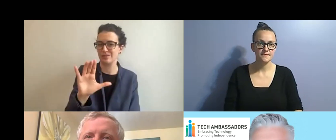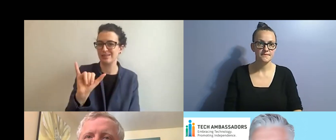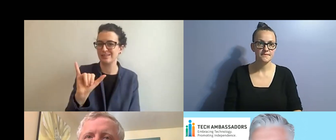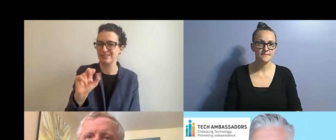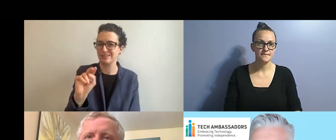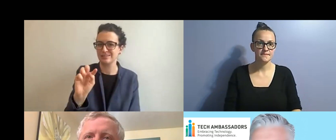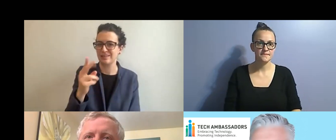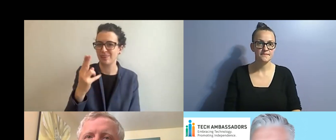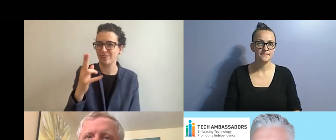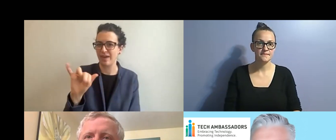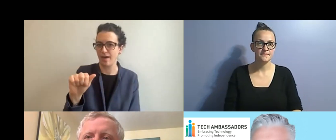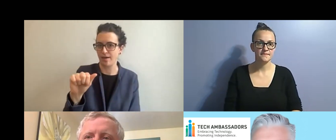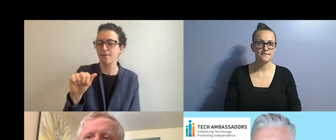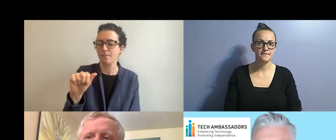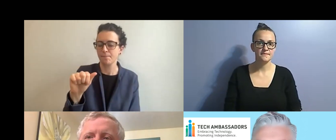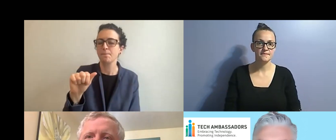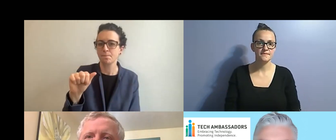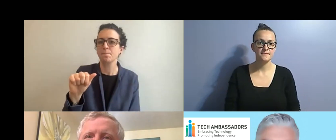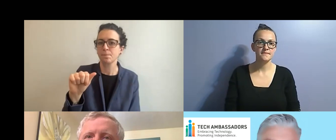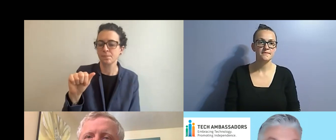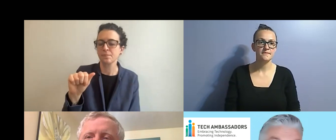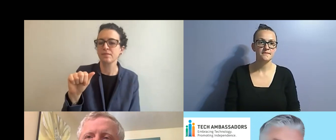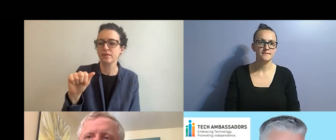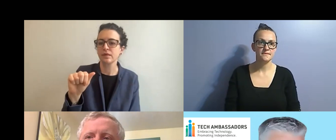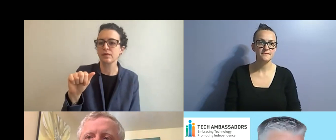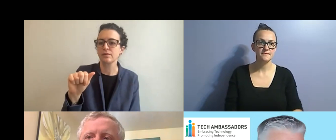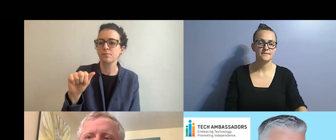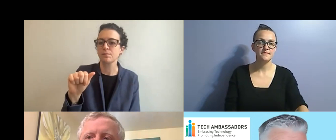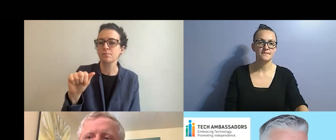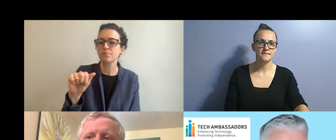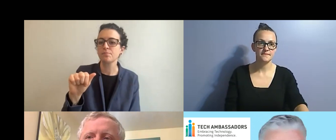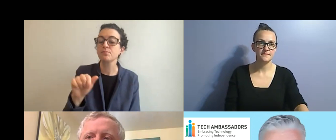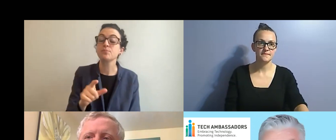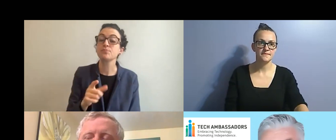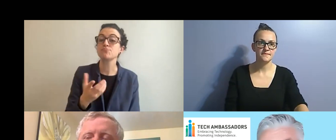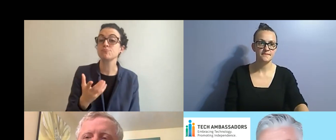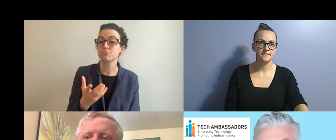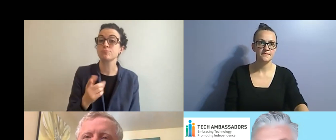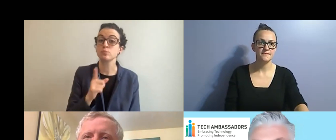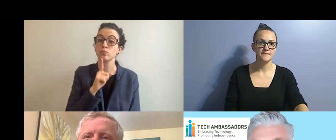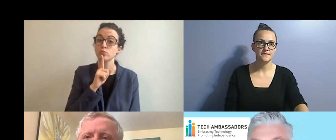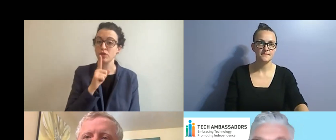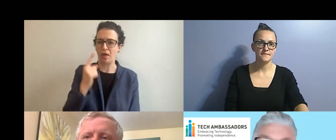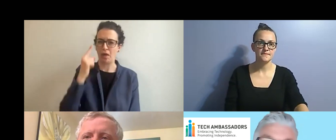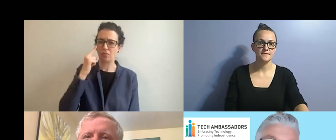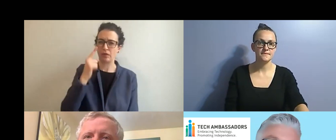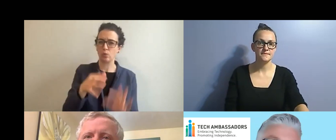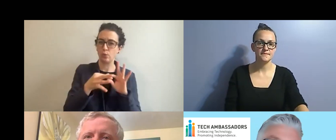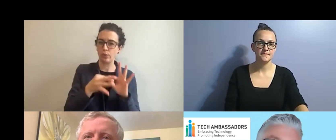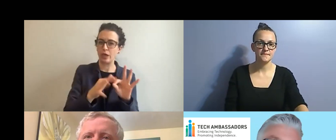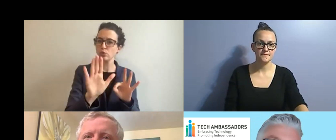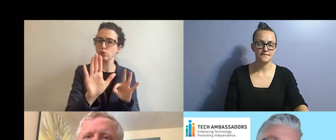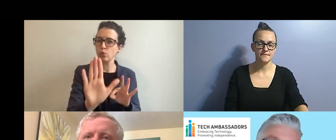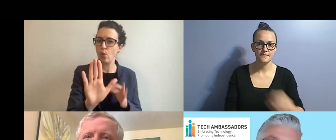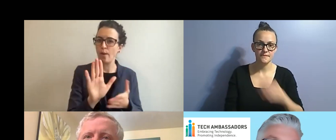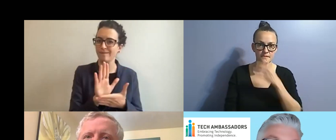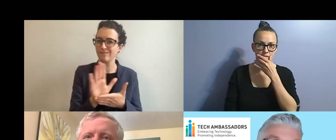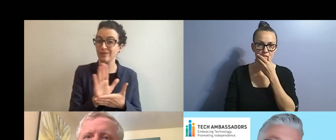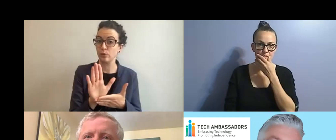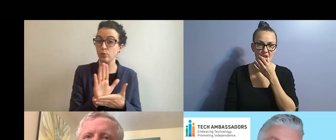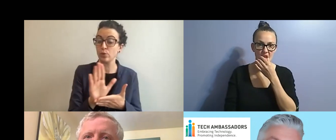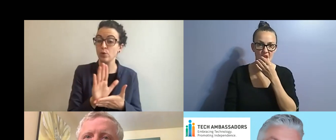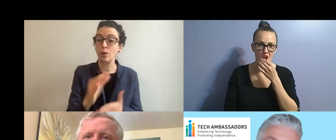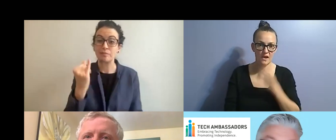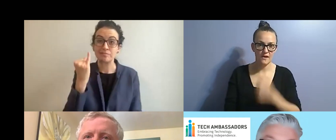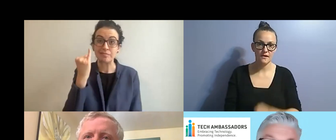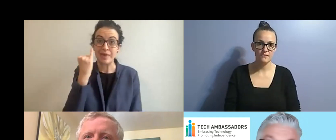First is, I think in reference to your video, she was wondering what you would have done if no one had come